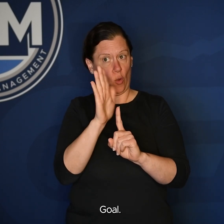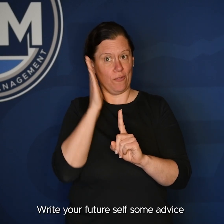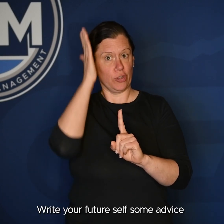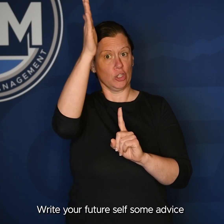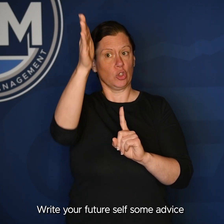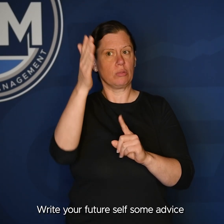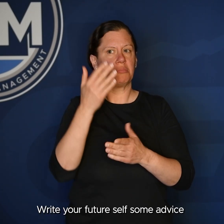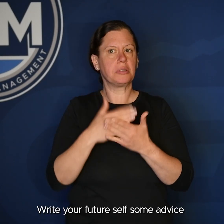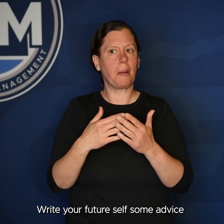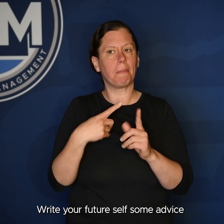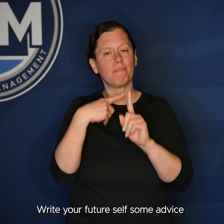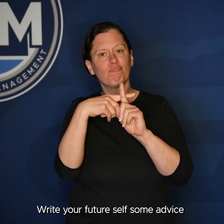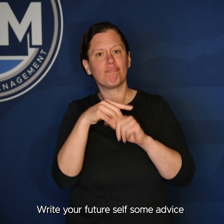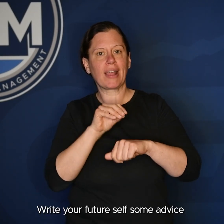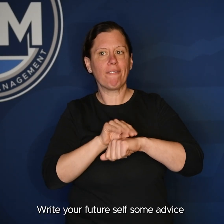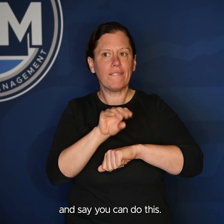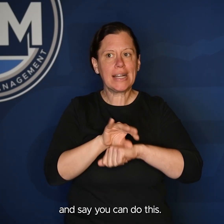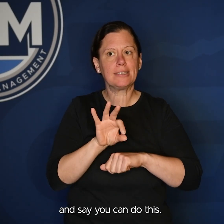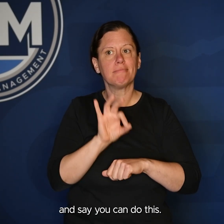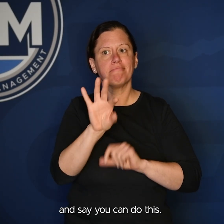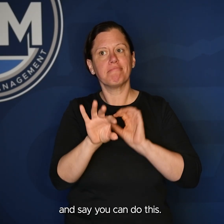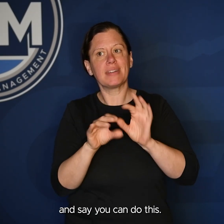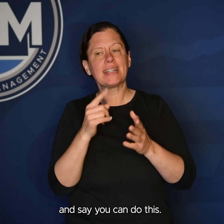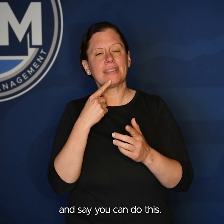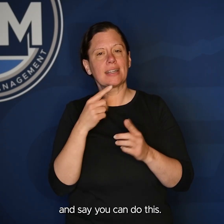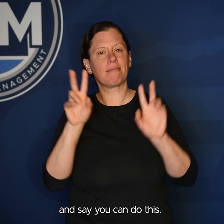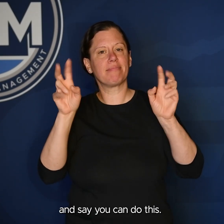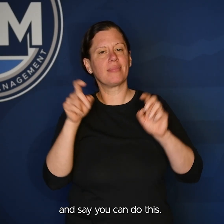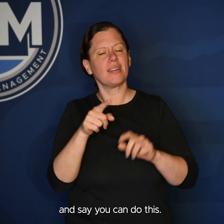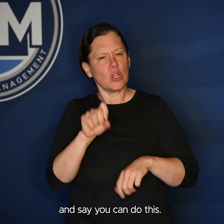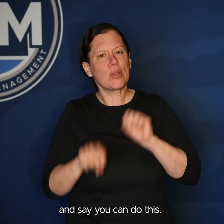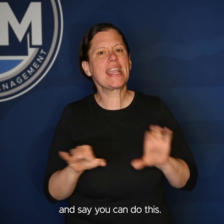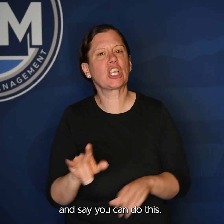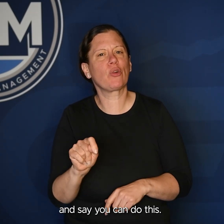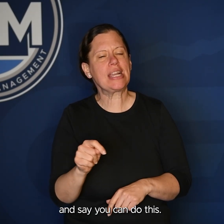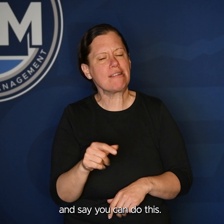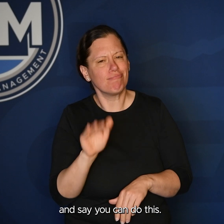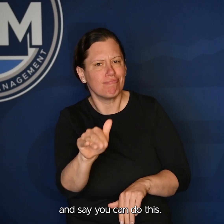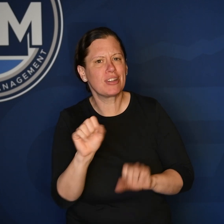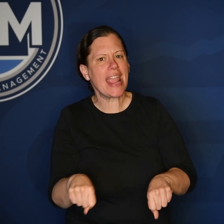Write your future self some advice and say, "You can do this."